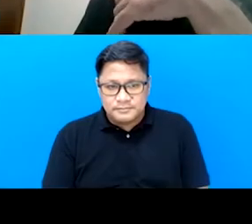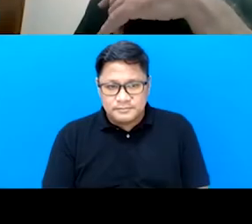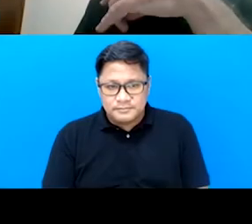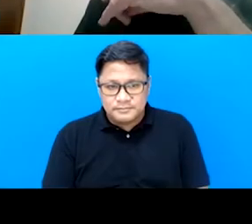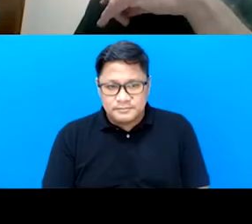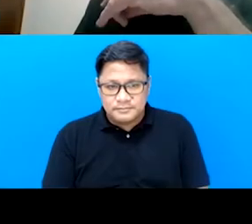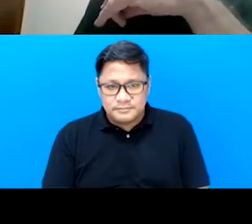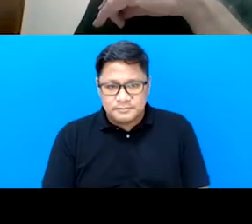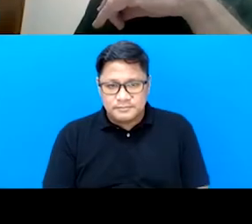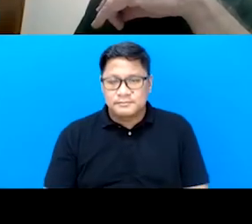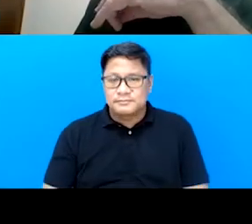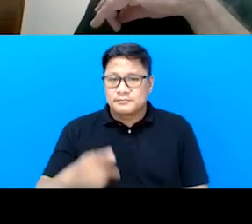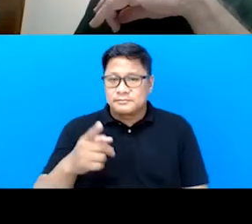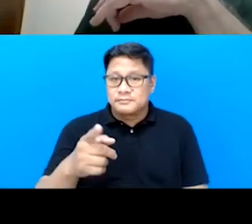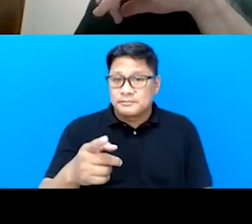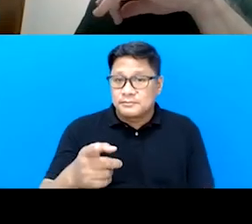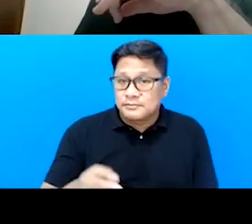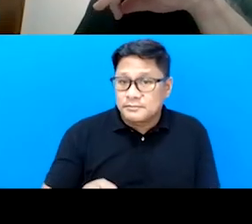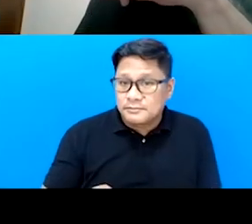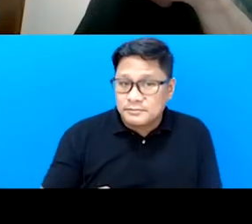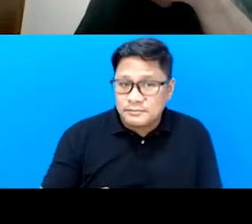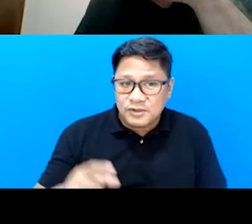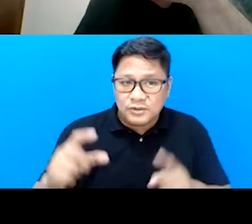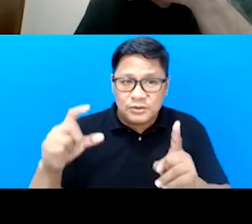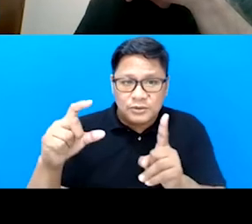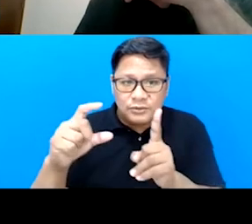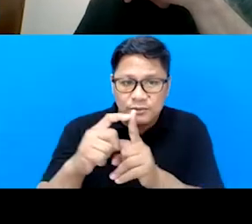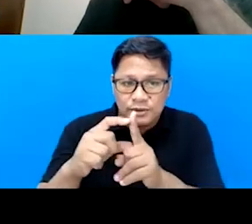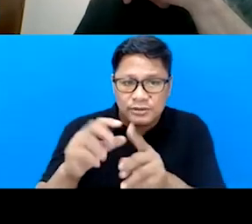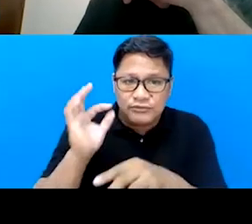So I added the word fruit.